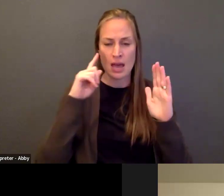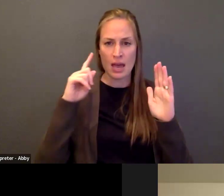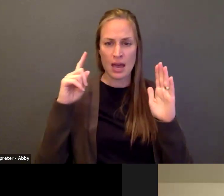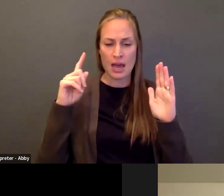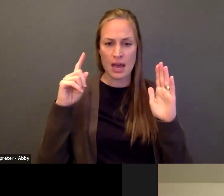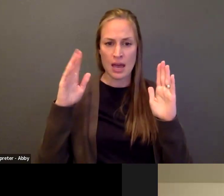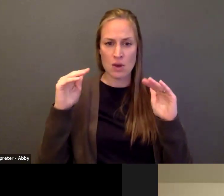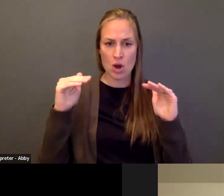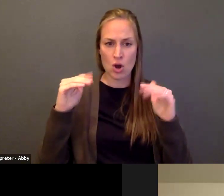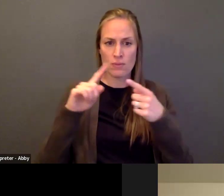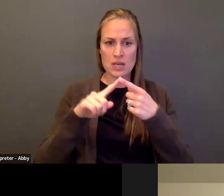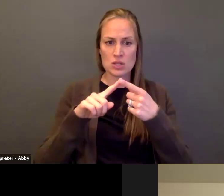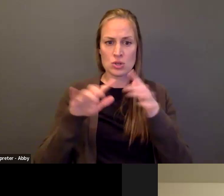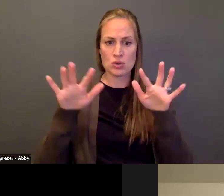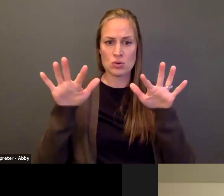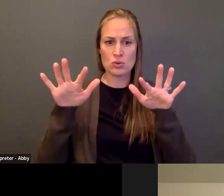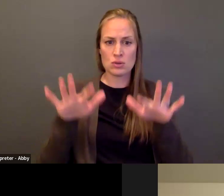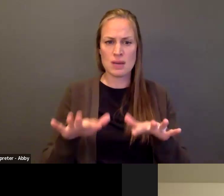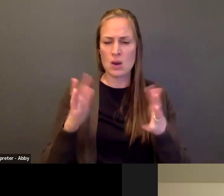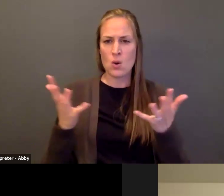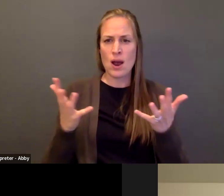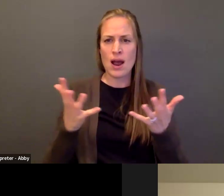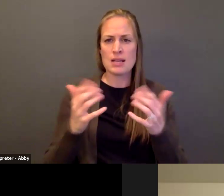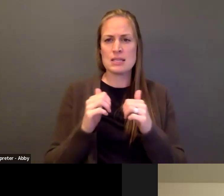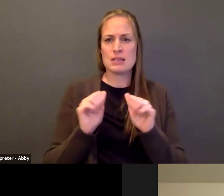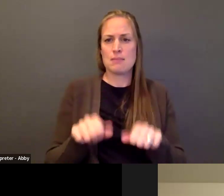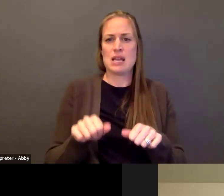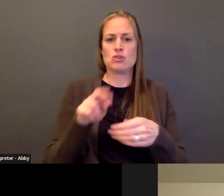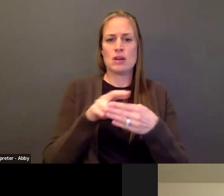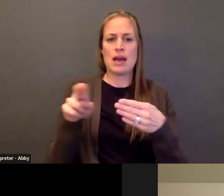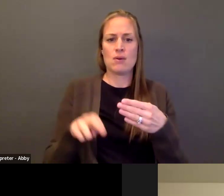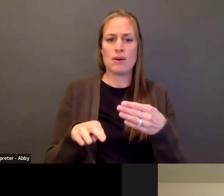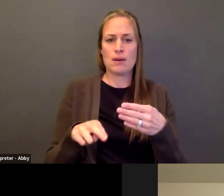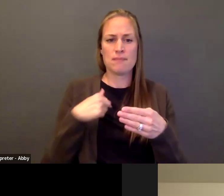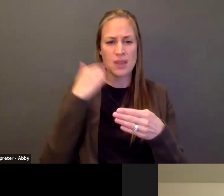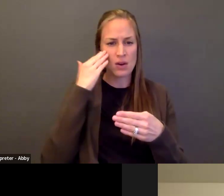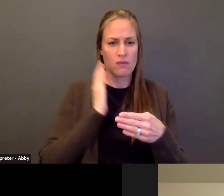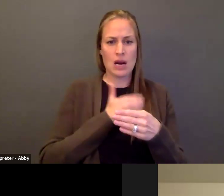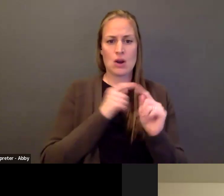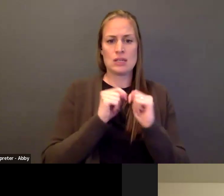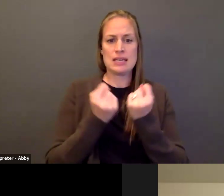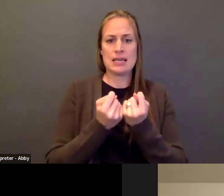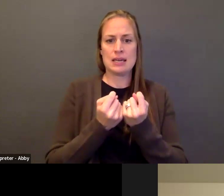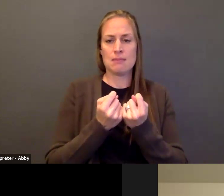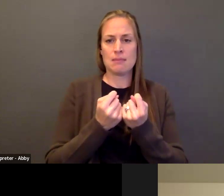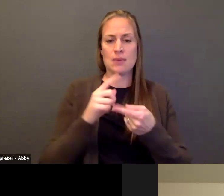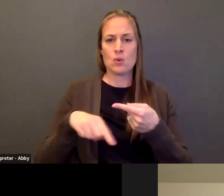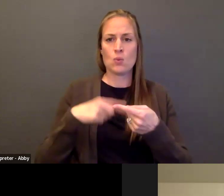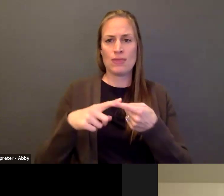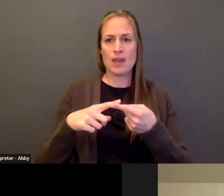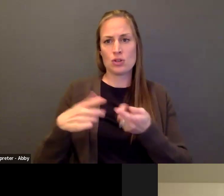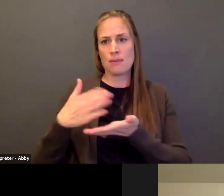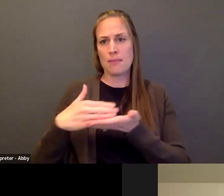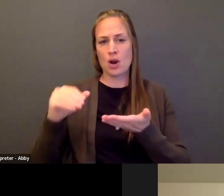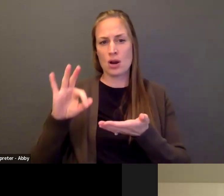that as a potential outcome? Because I know for our team, when there's a component of ID, often the response is that is